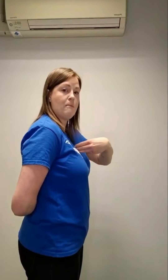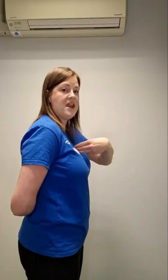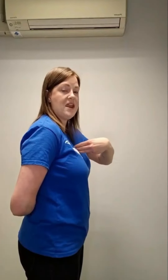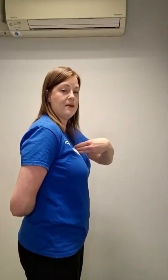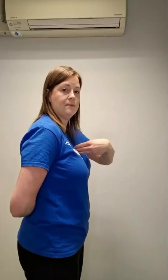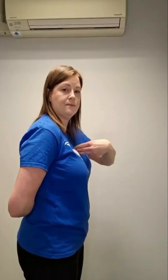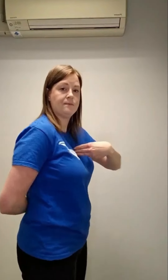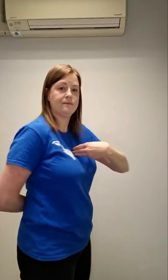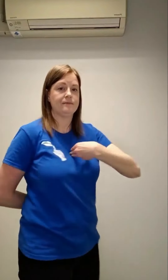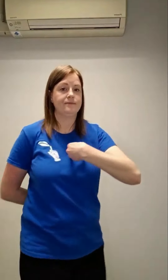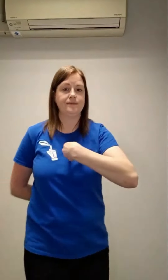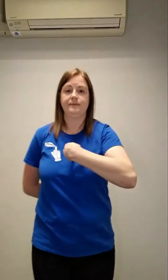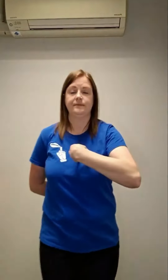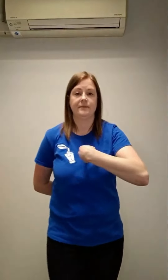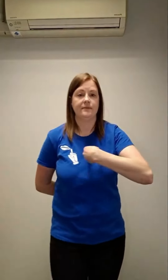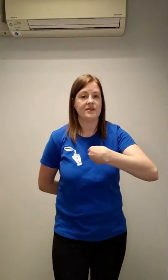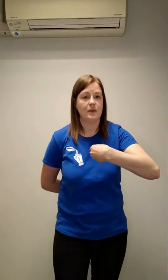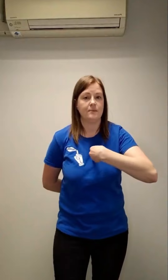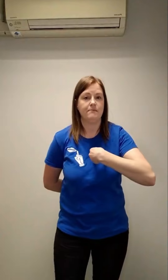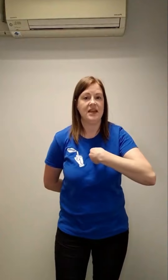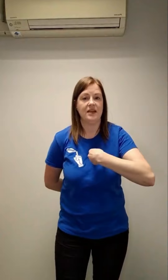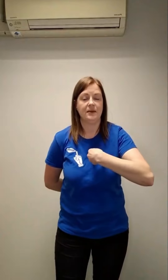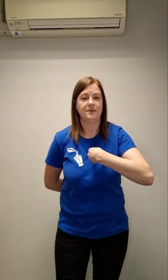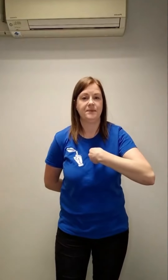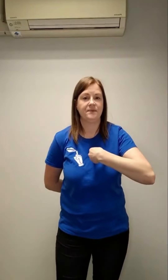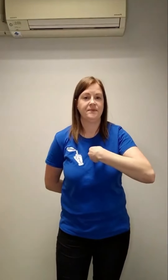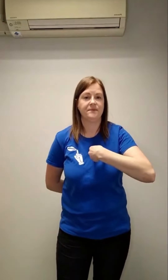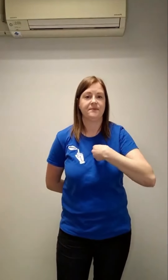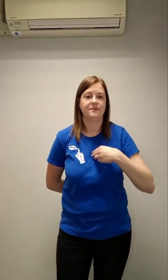me. So me.